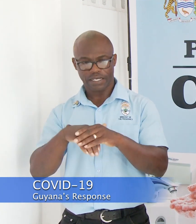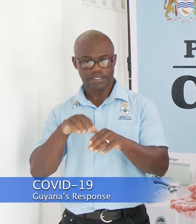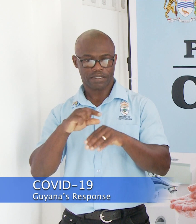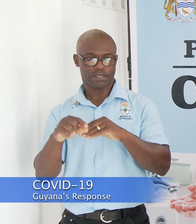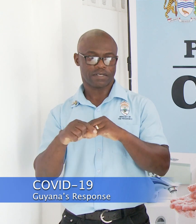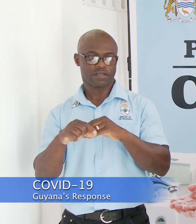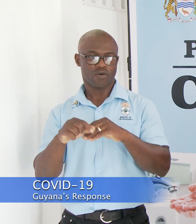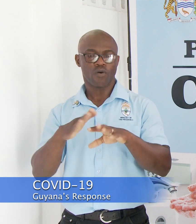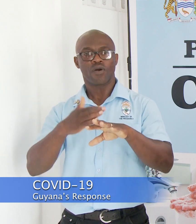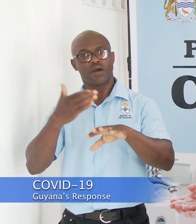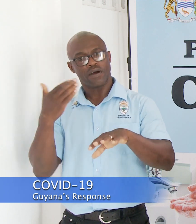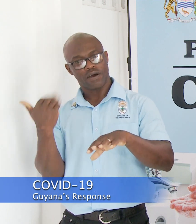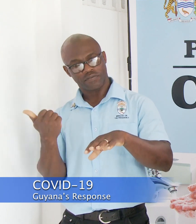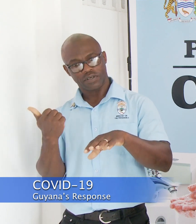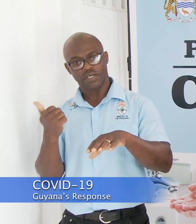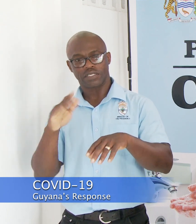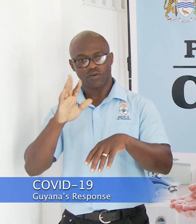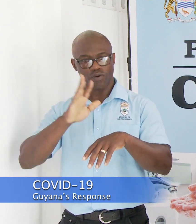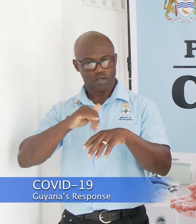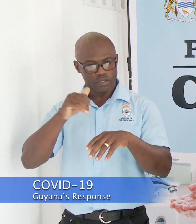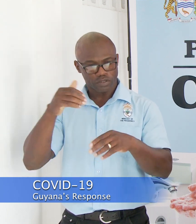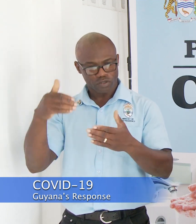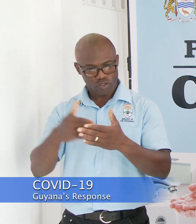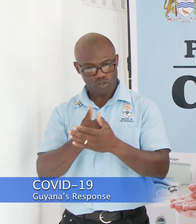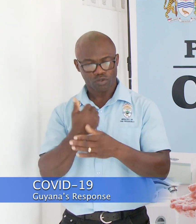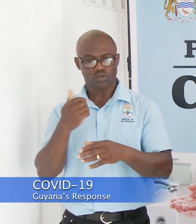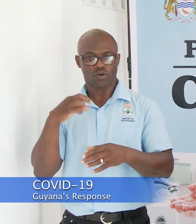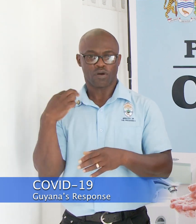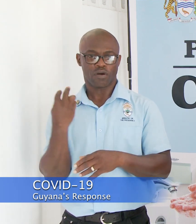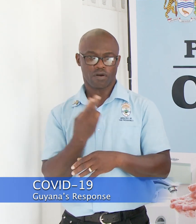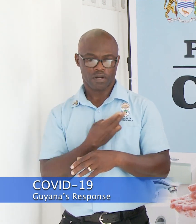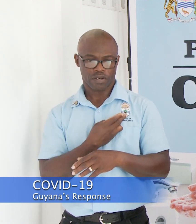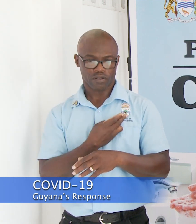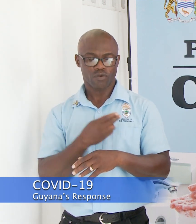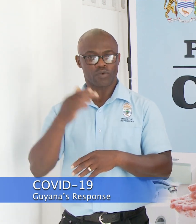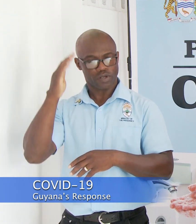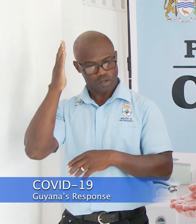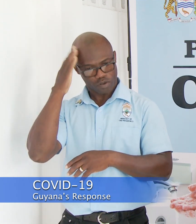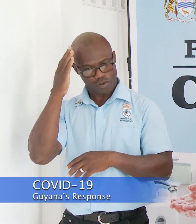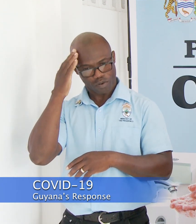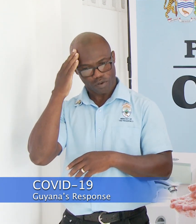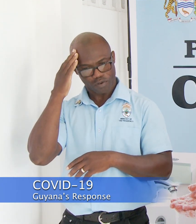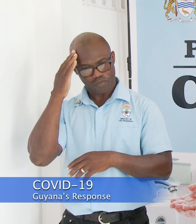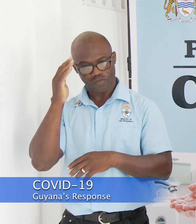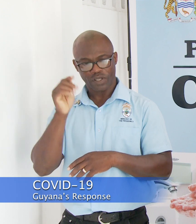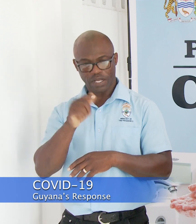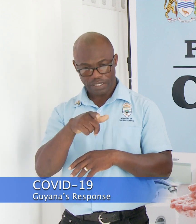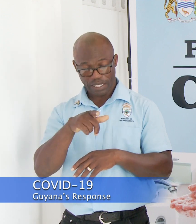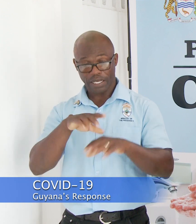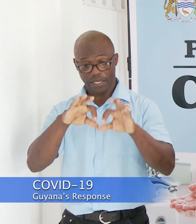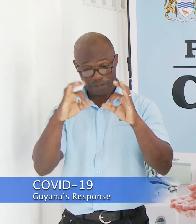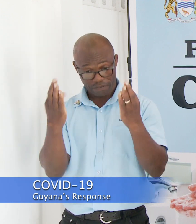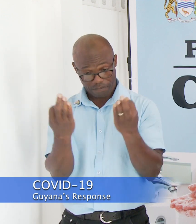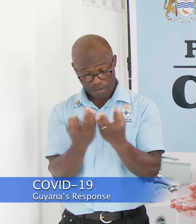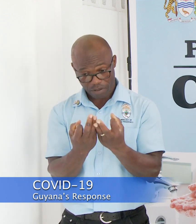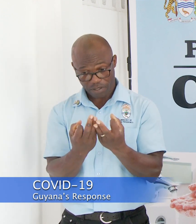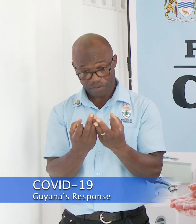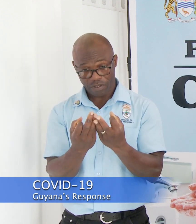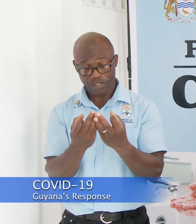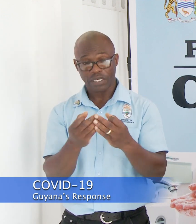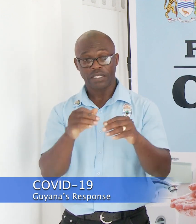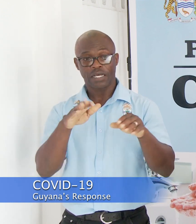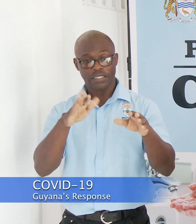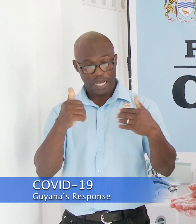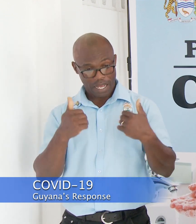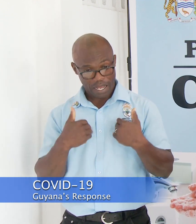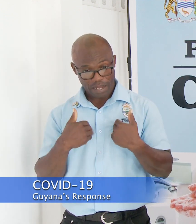or after it was discovered. We are aware that his relative who operates a business